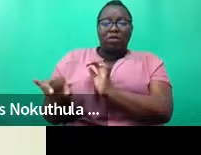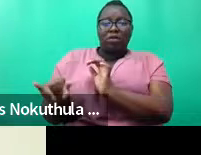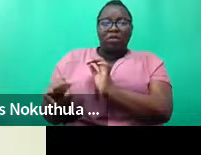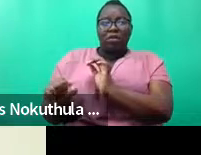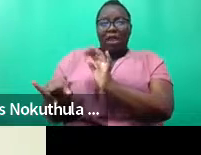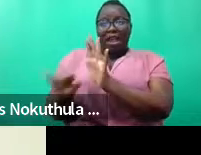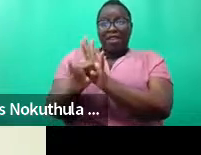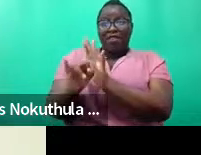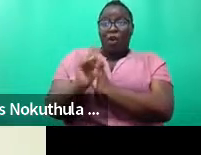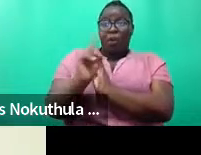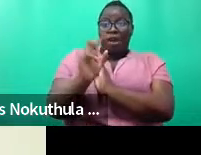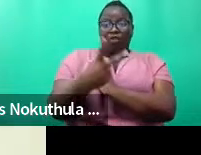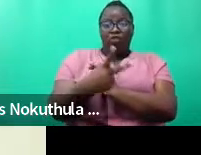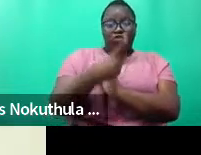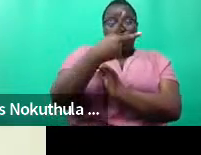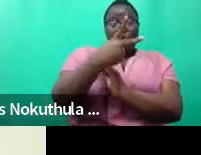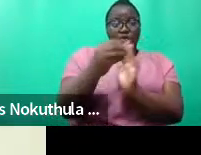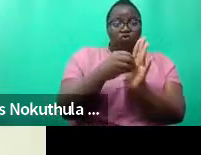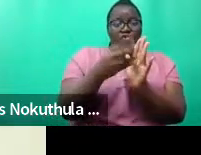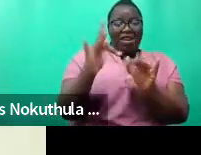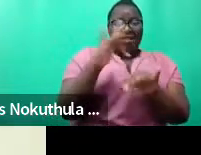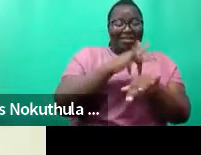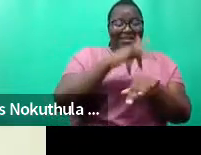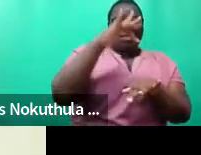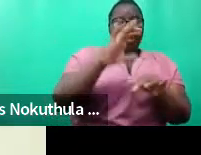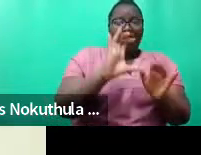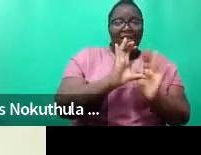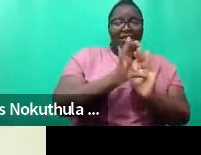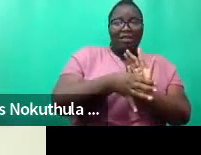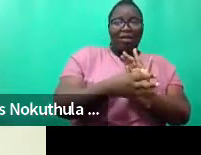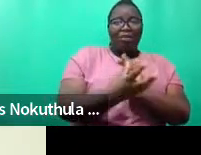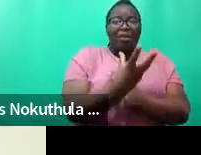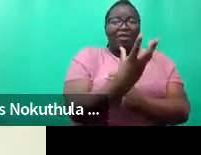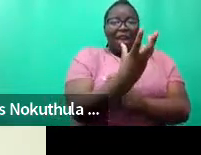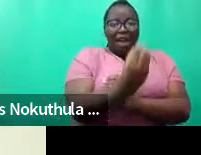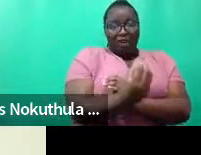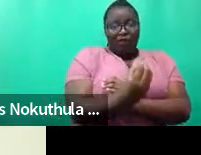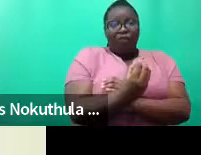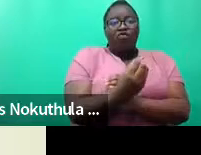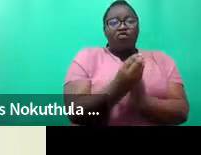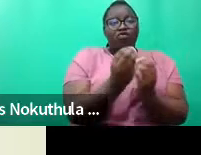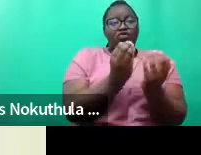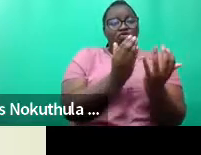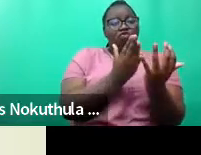students with sensory disabilities through the